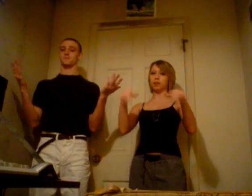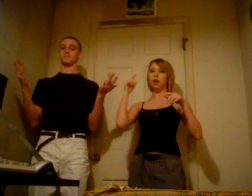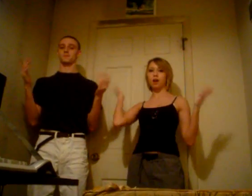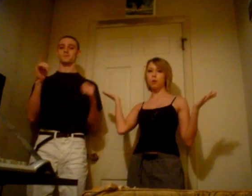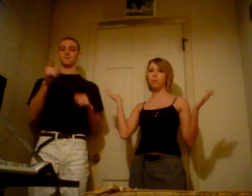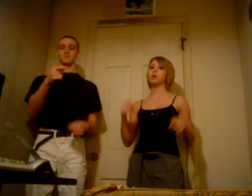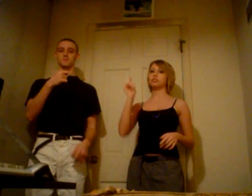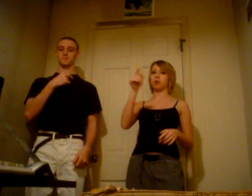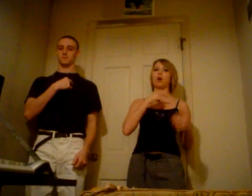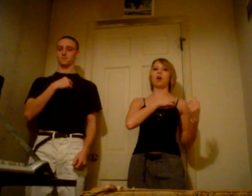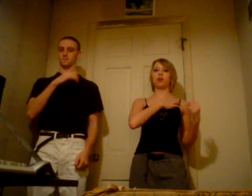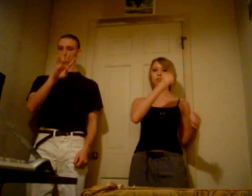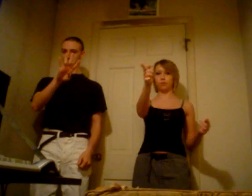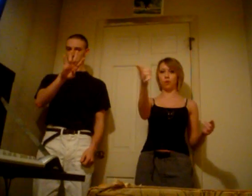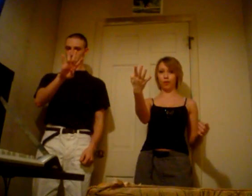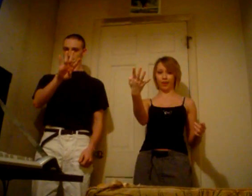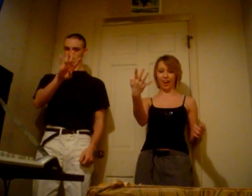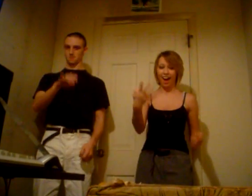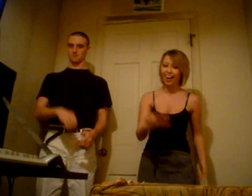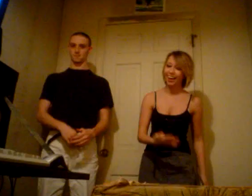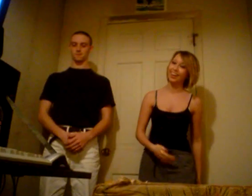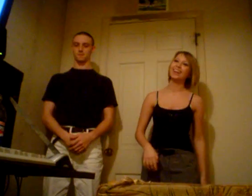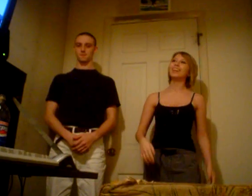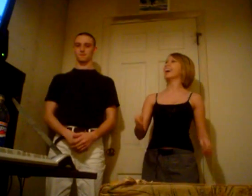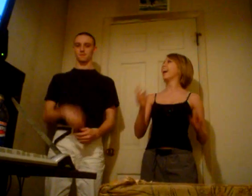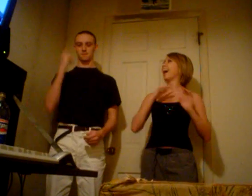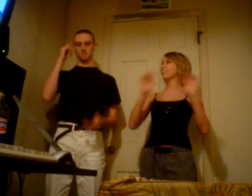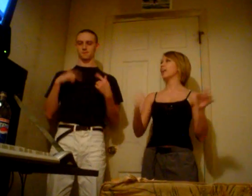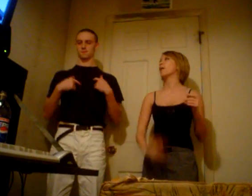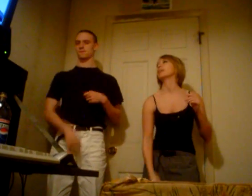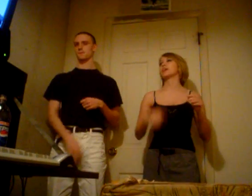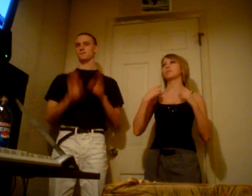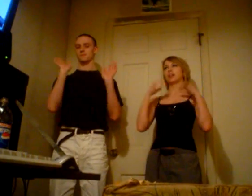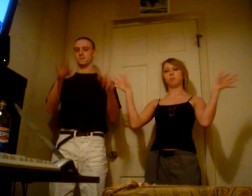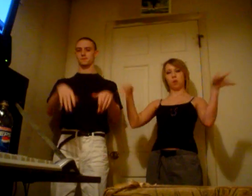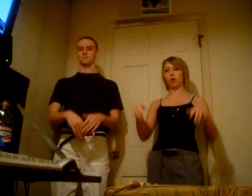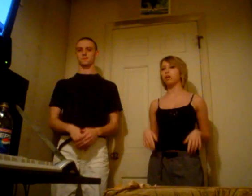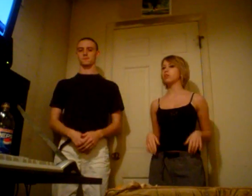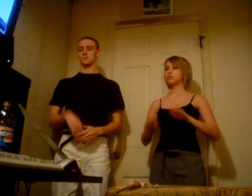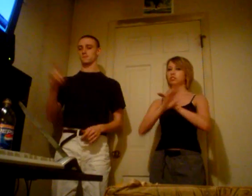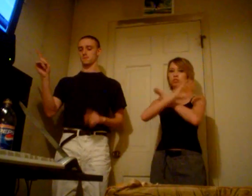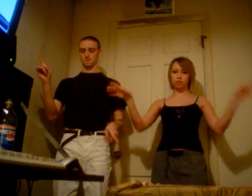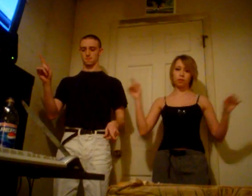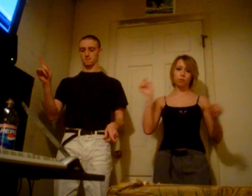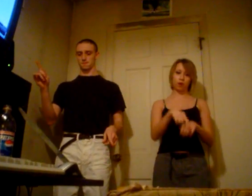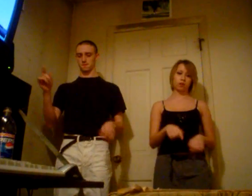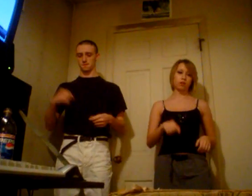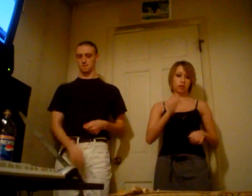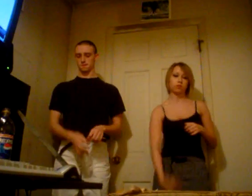care what your heart is for But I don't know him anymore There's nothing where he